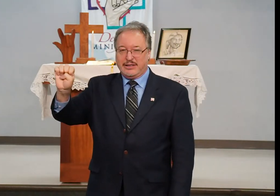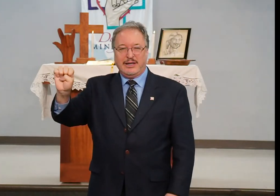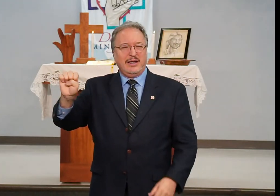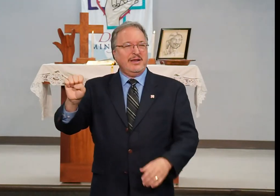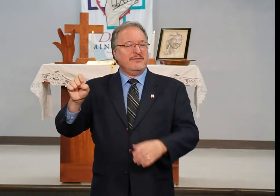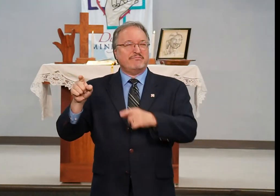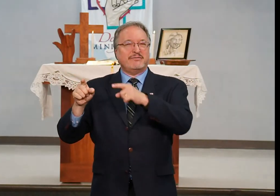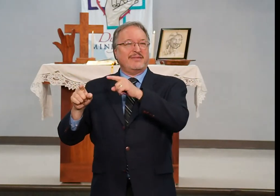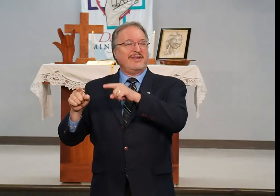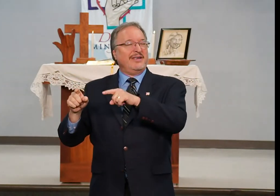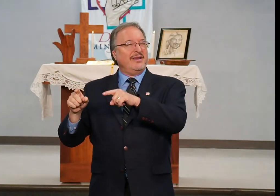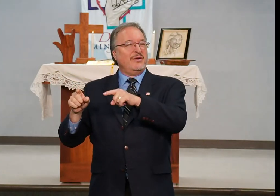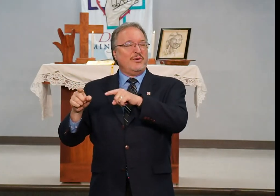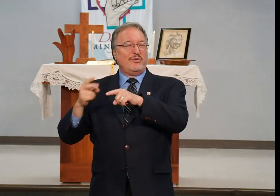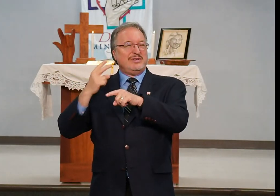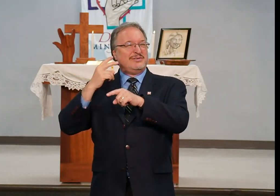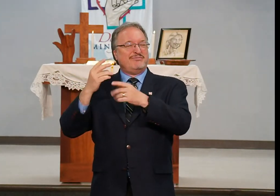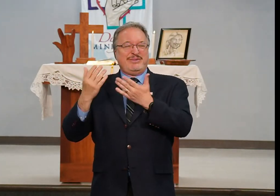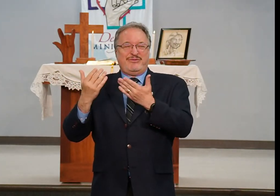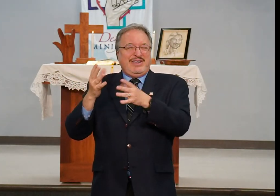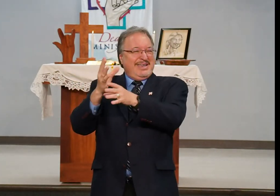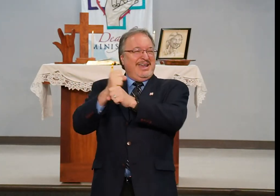Mary Magdalene